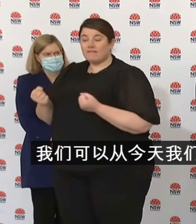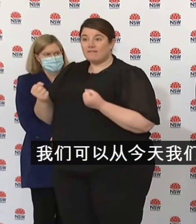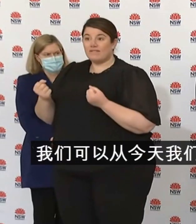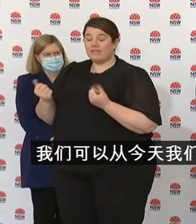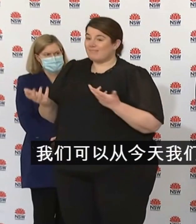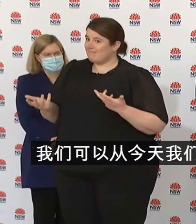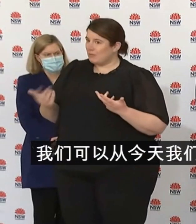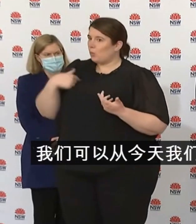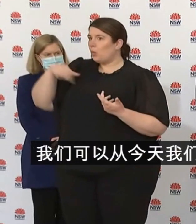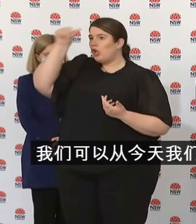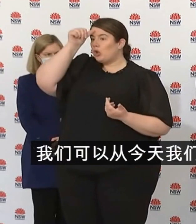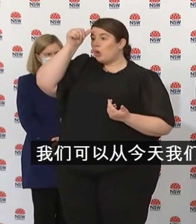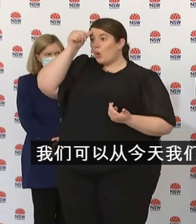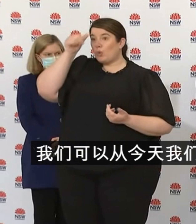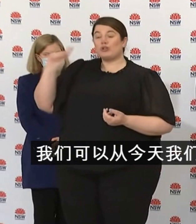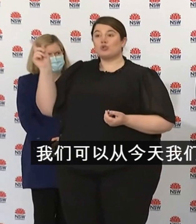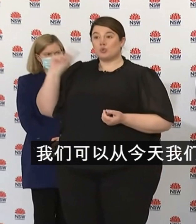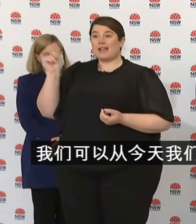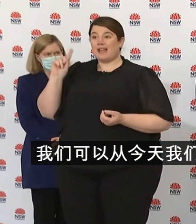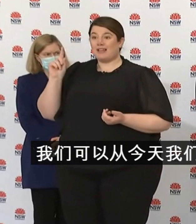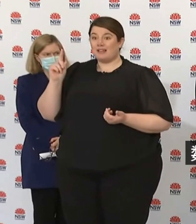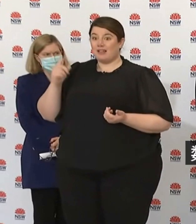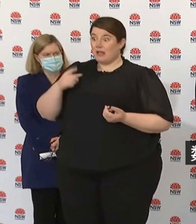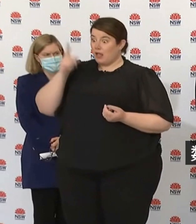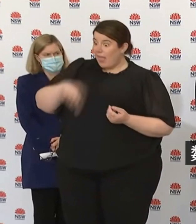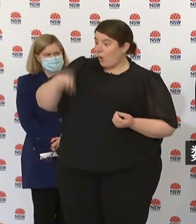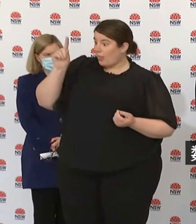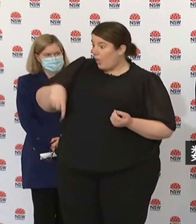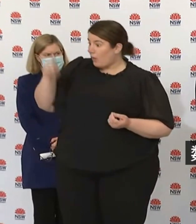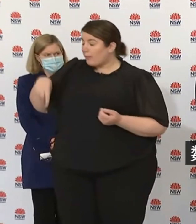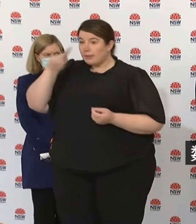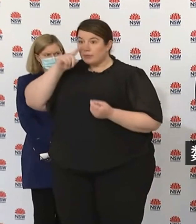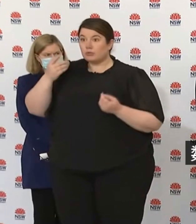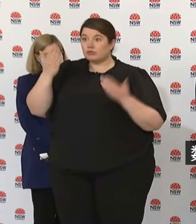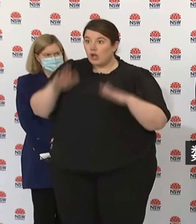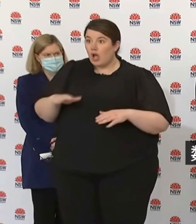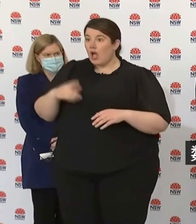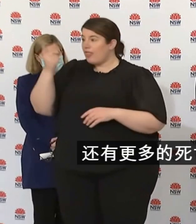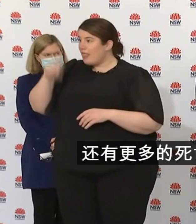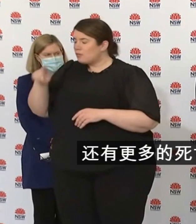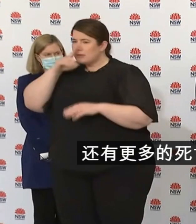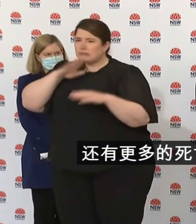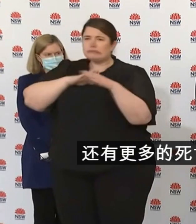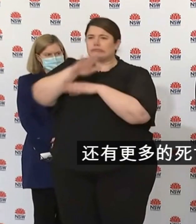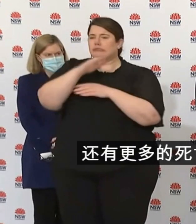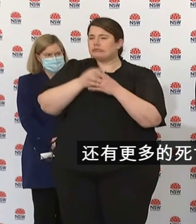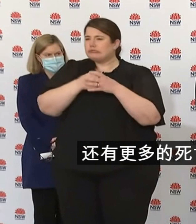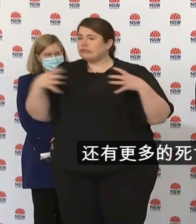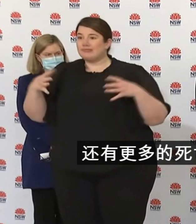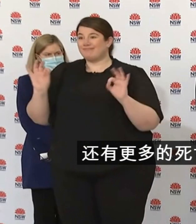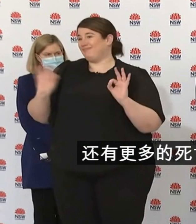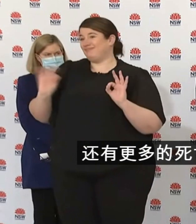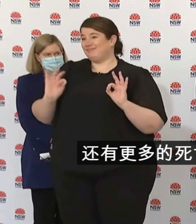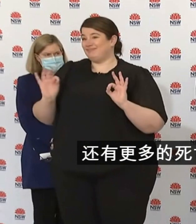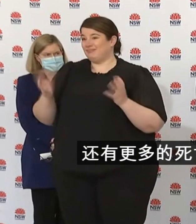take some comfort in the fact that today we haven't had thousands and thousands of cases, thousands of people in hospital and many more deaths. And that's